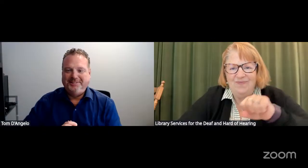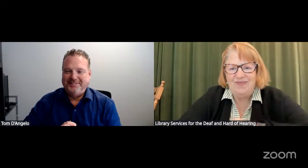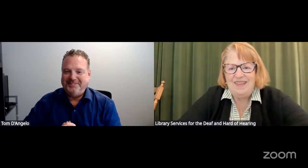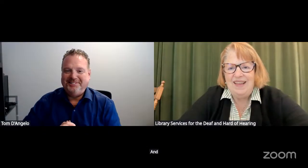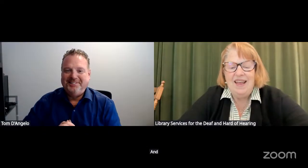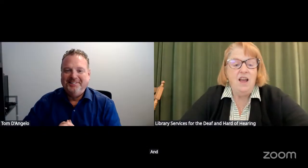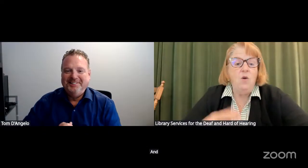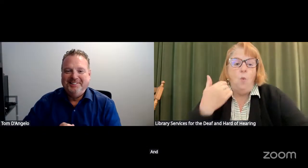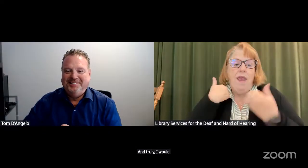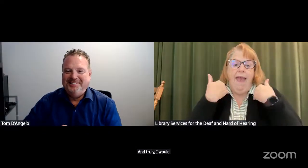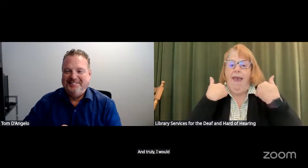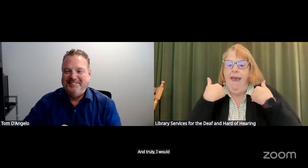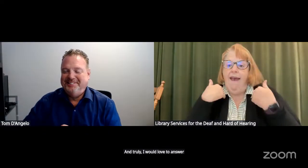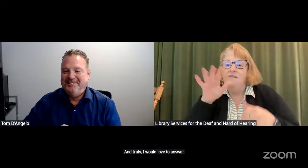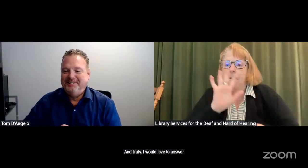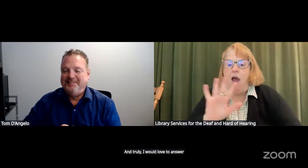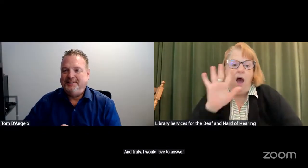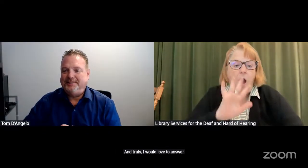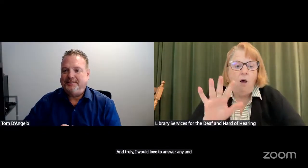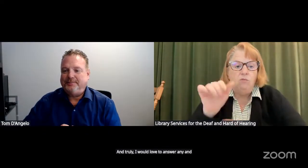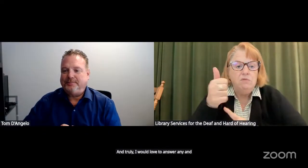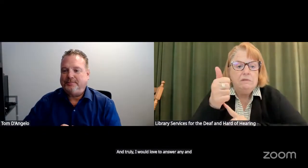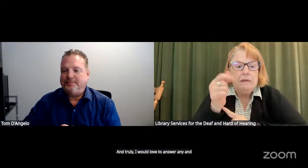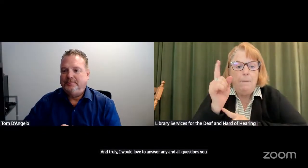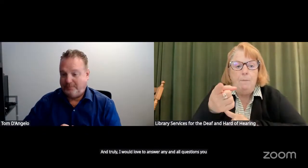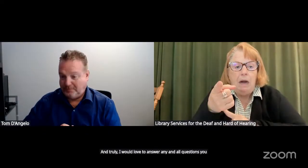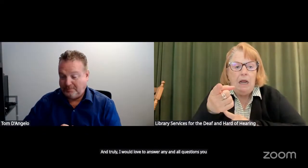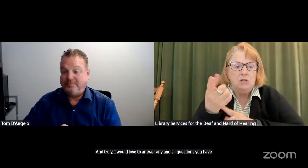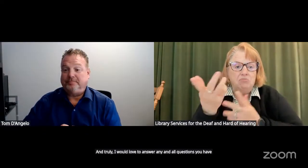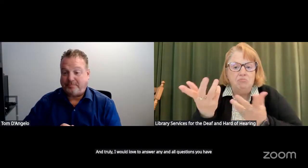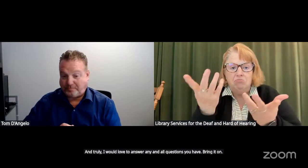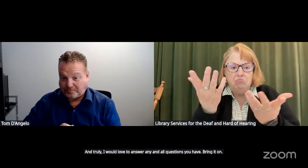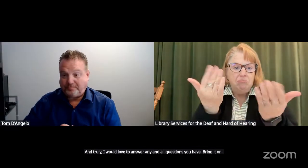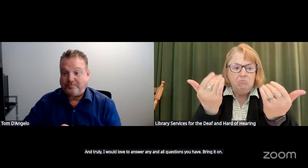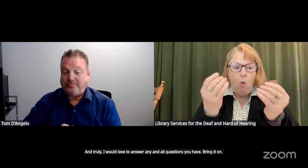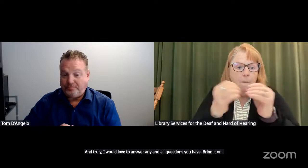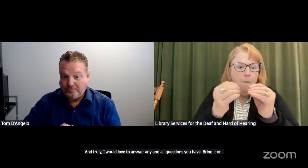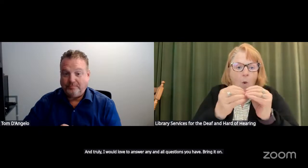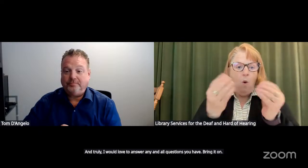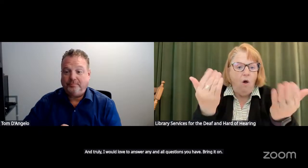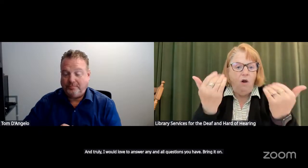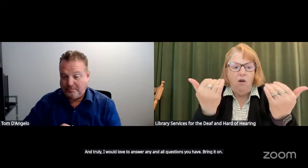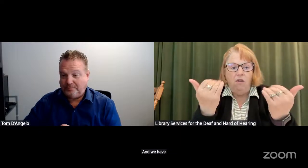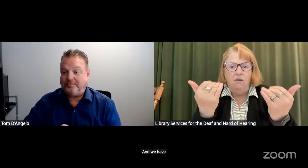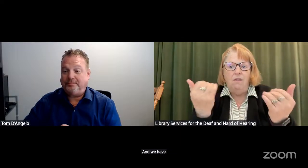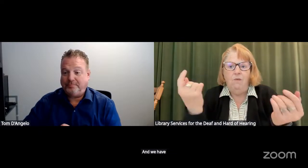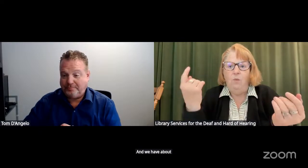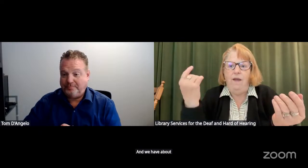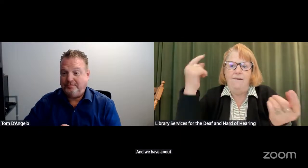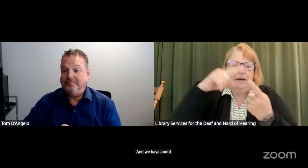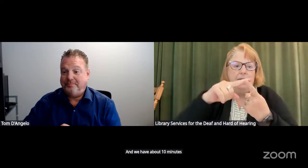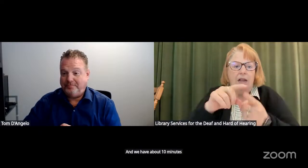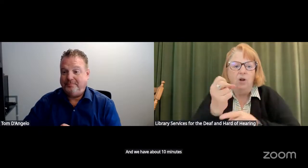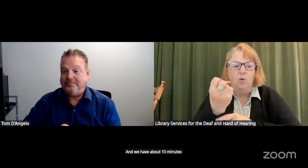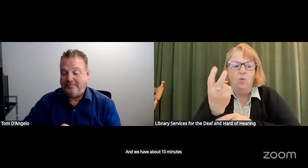And truly, I would love to answer any and all questions you have. Bring it on. And we have about 10 minutes left.